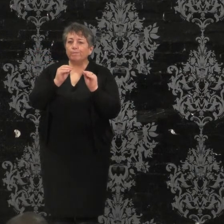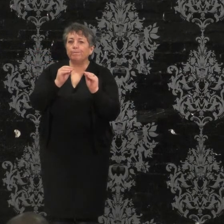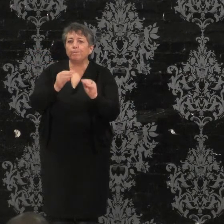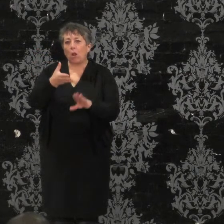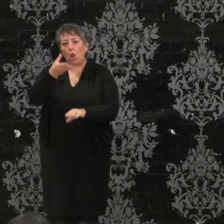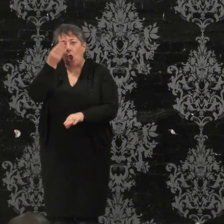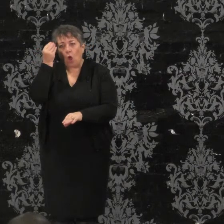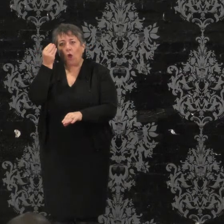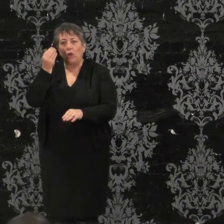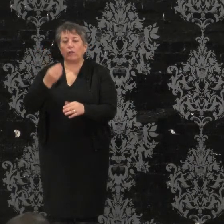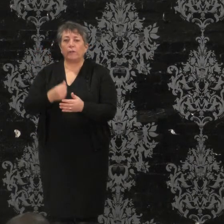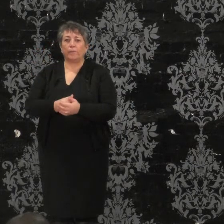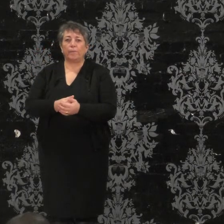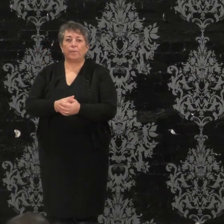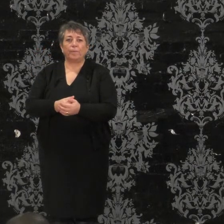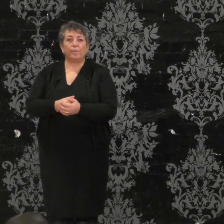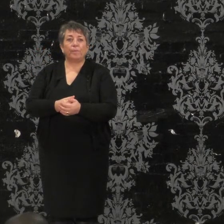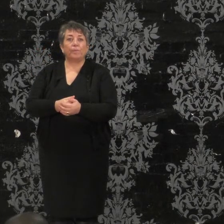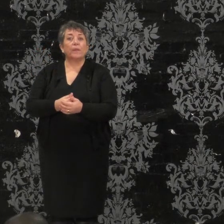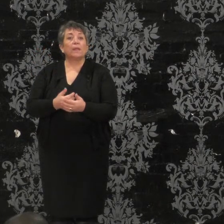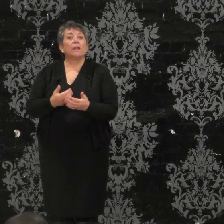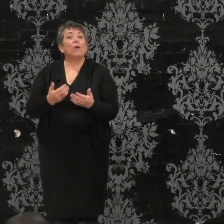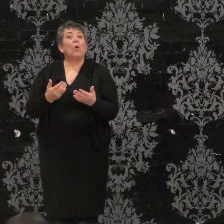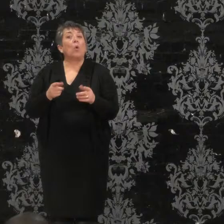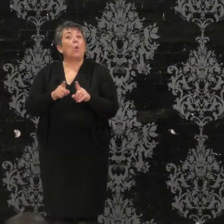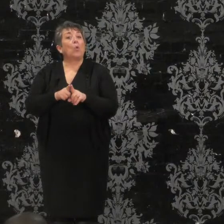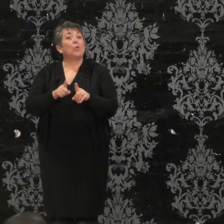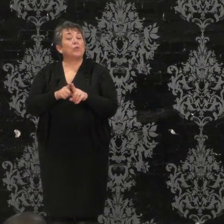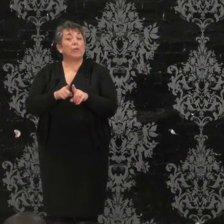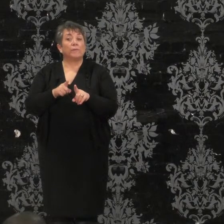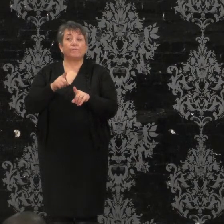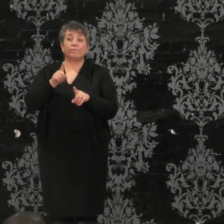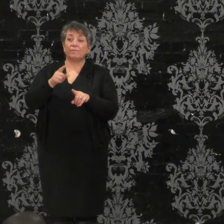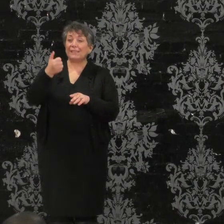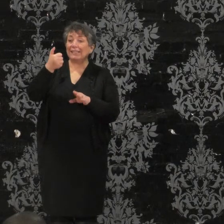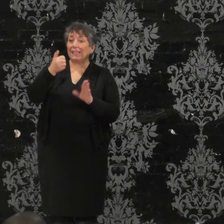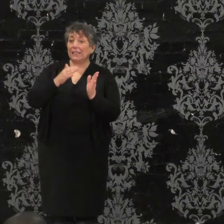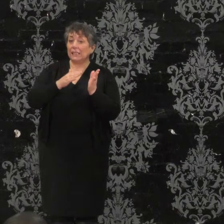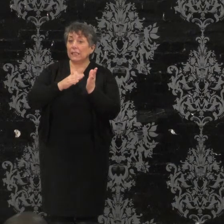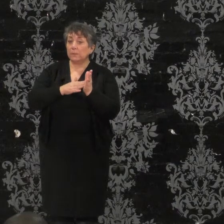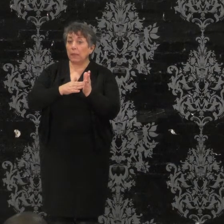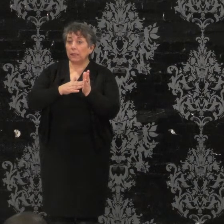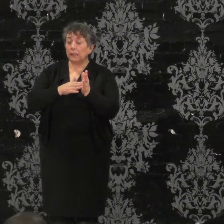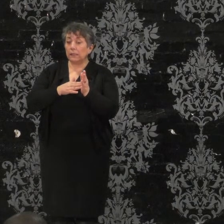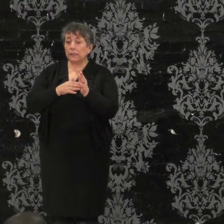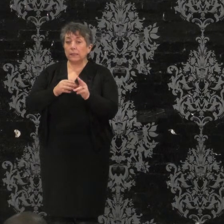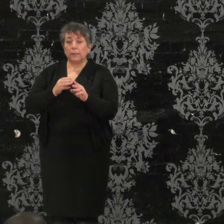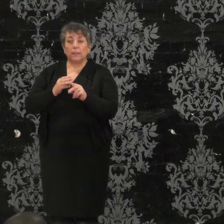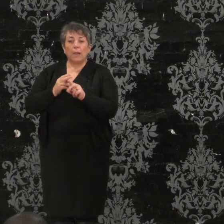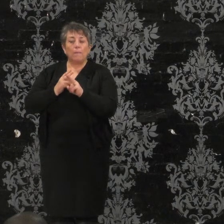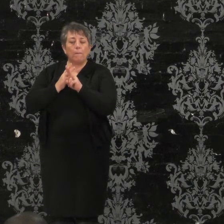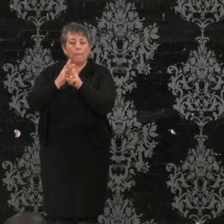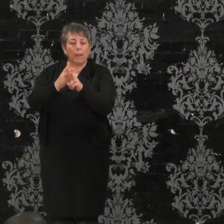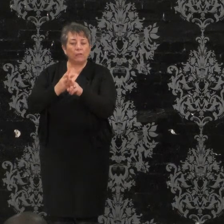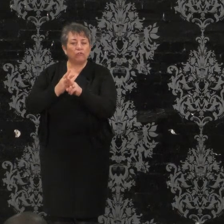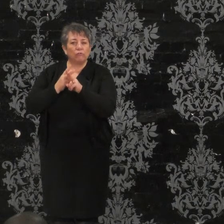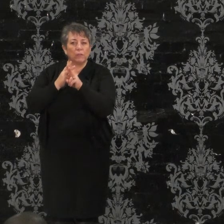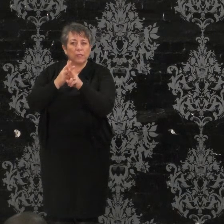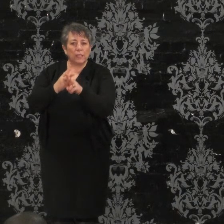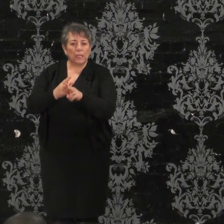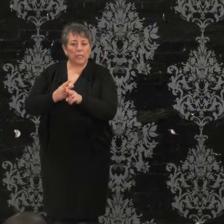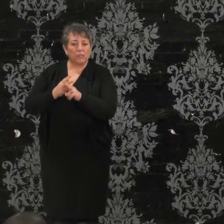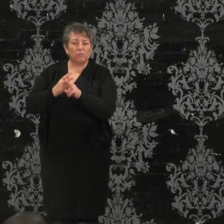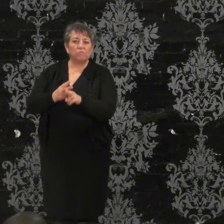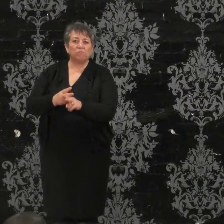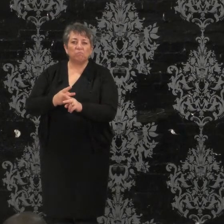support those young people. Not only that, we do 6 months mentoring where we go into the schools, we sit with those young